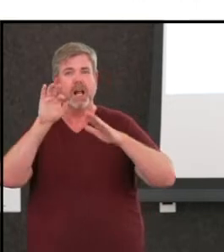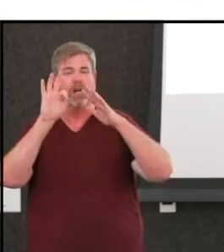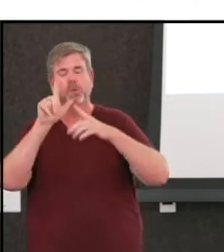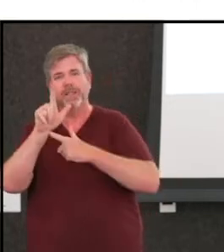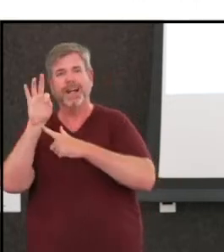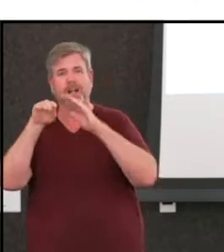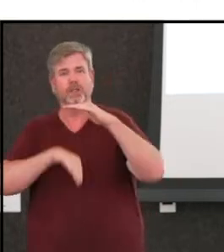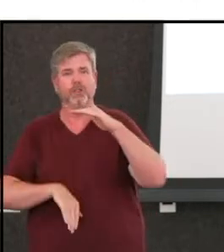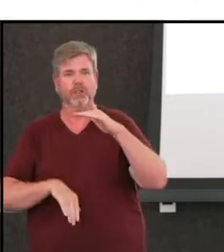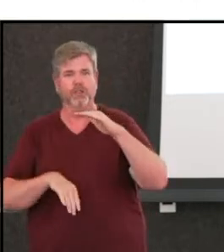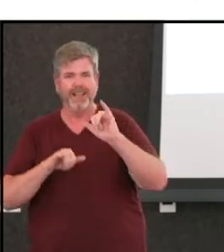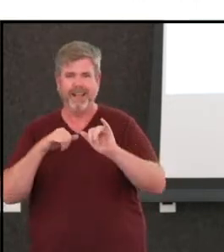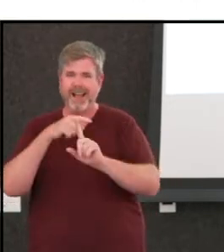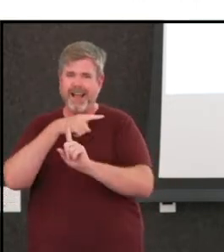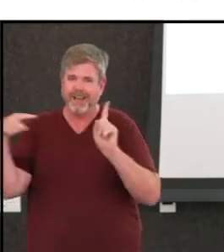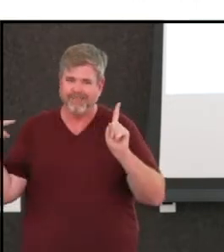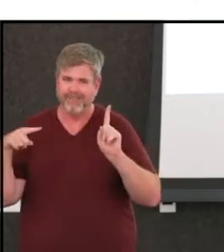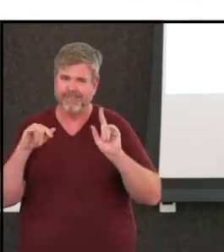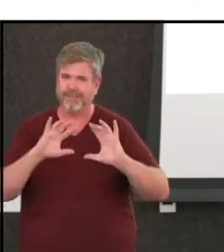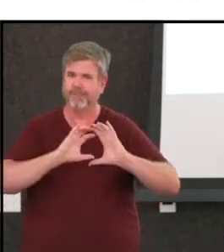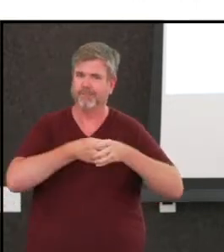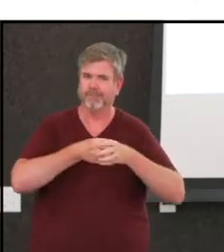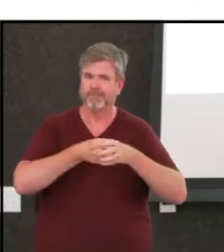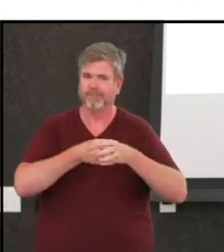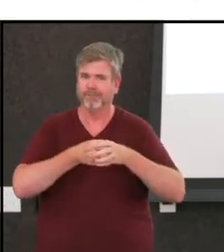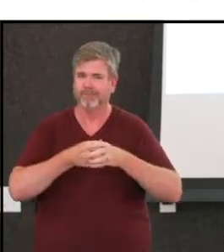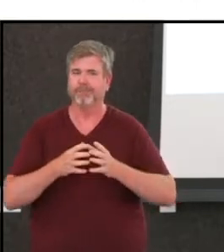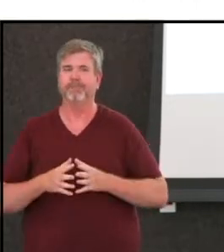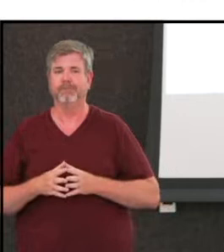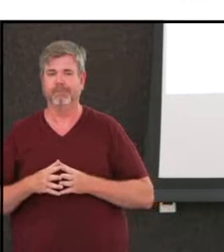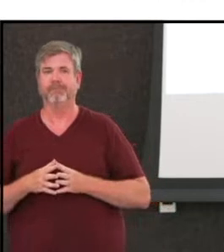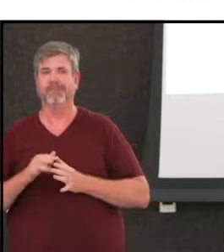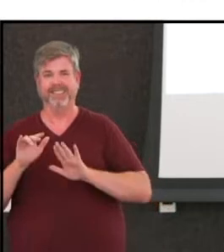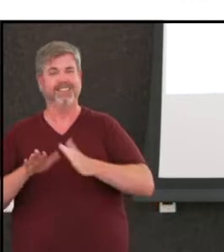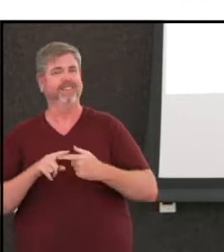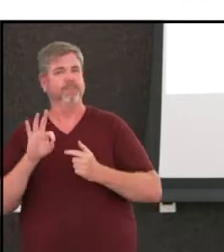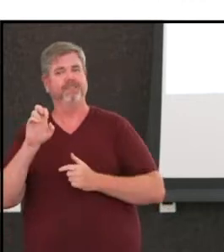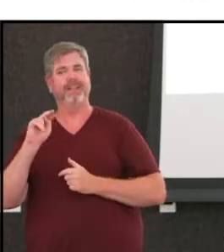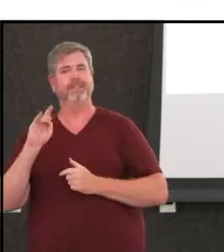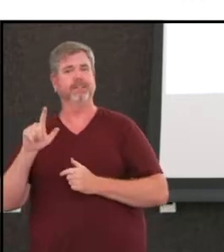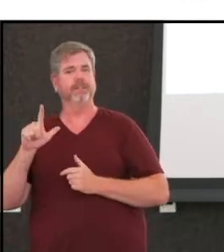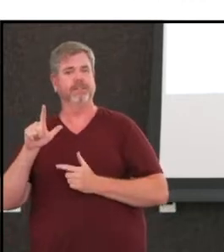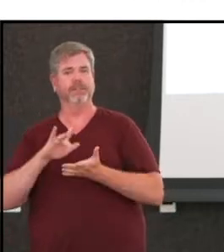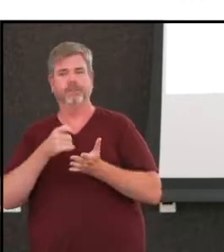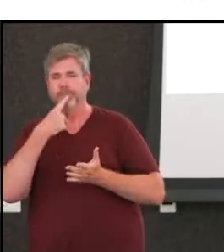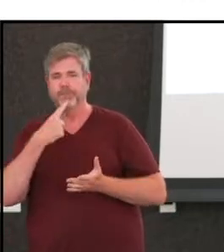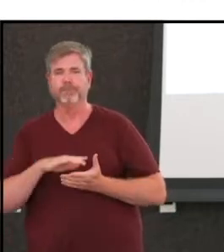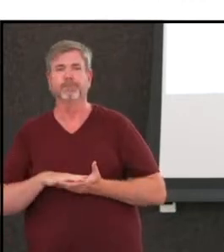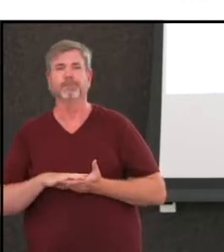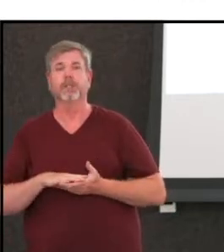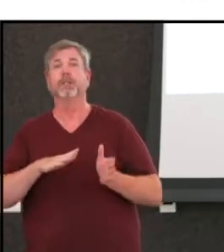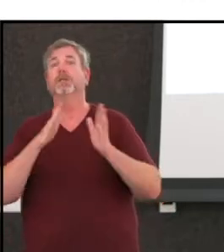fentanyl poisoning. So as you can see, in 2015, we had 9